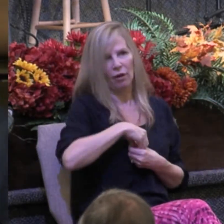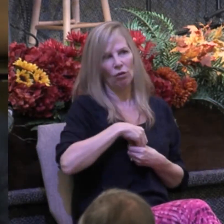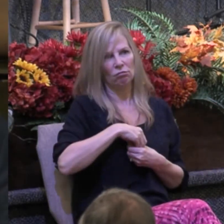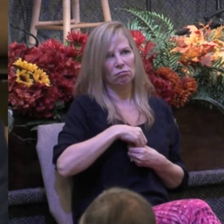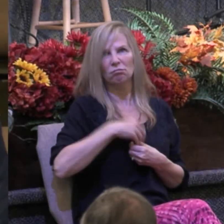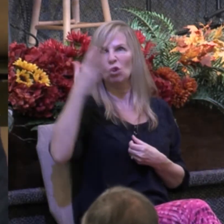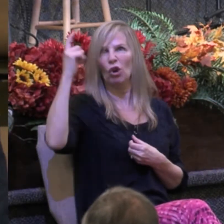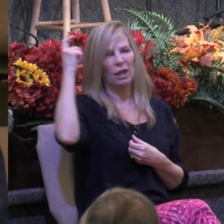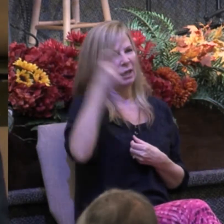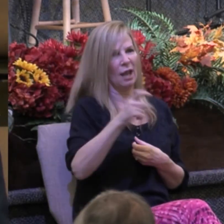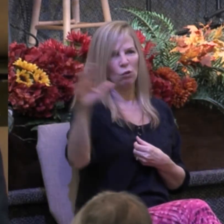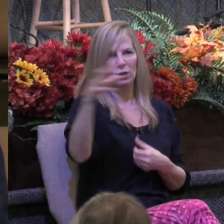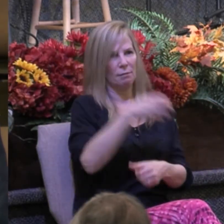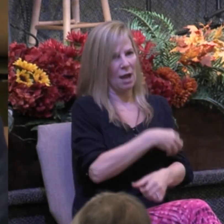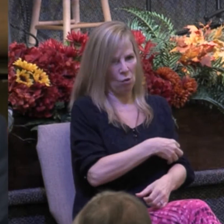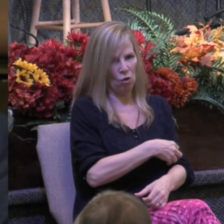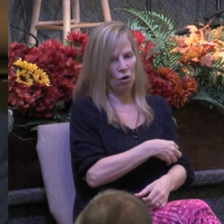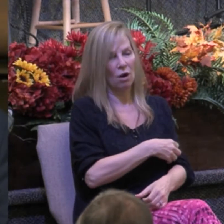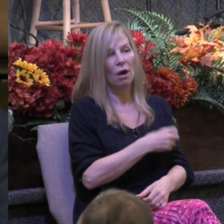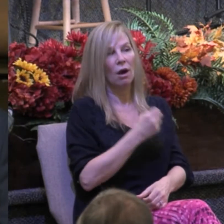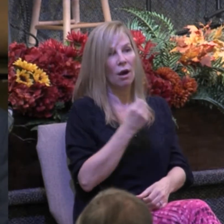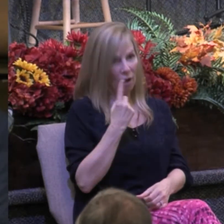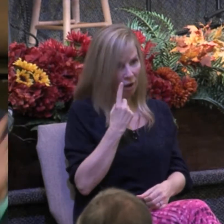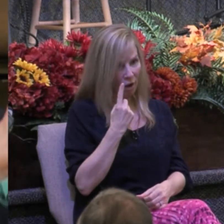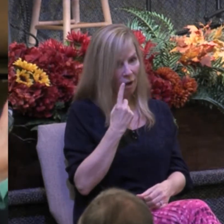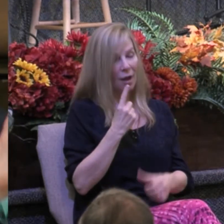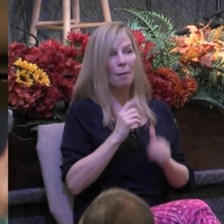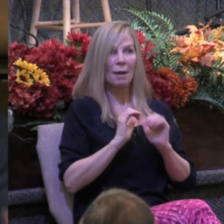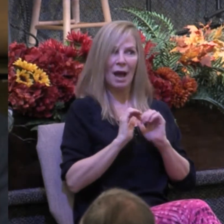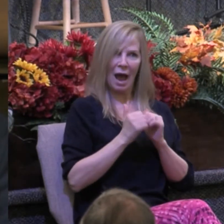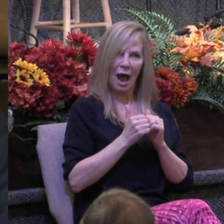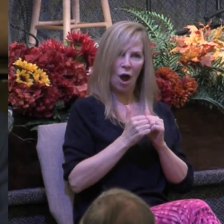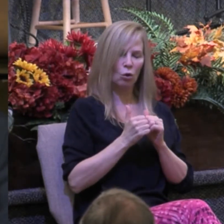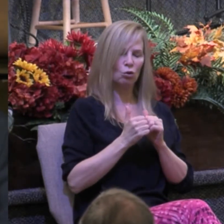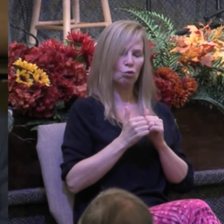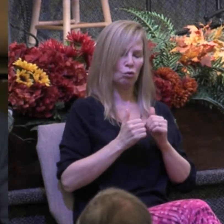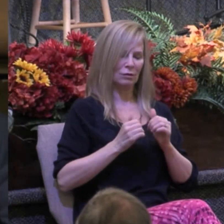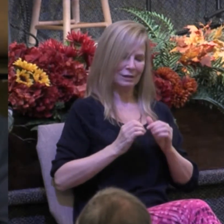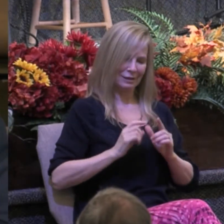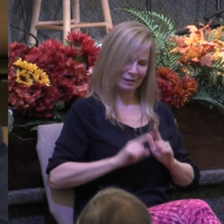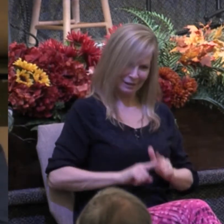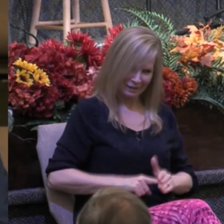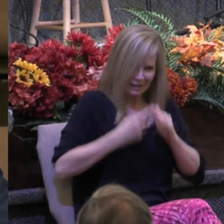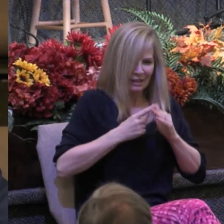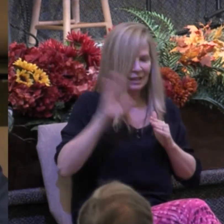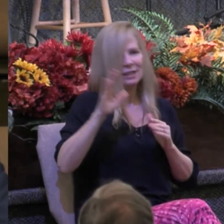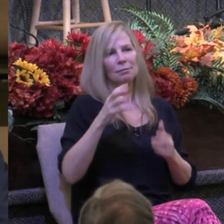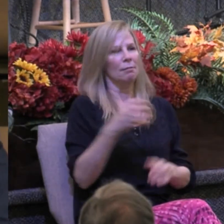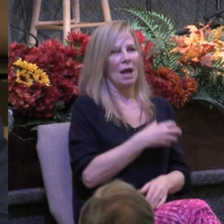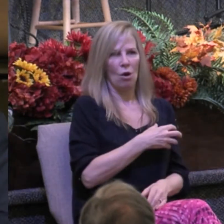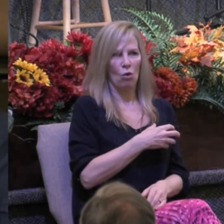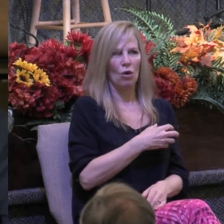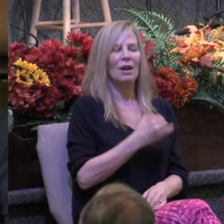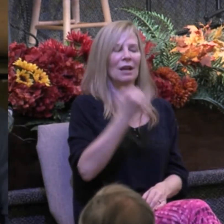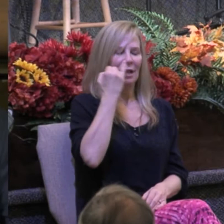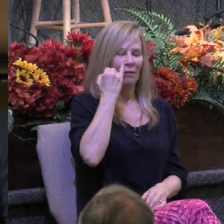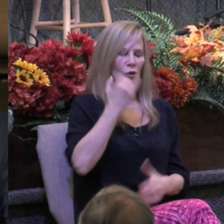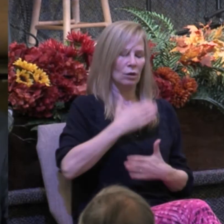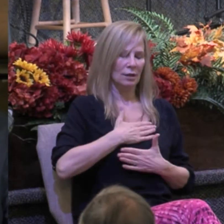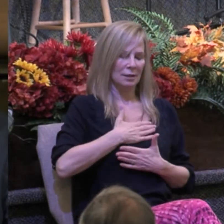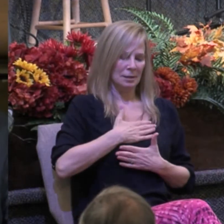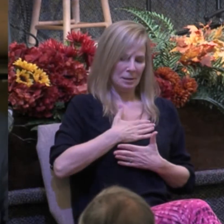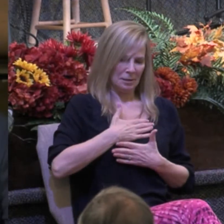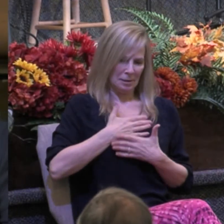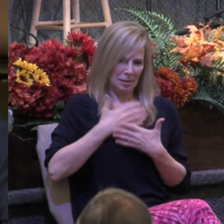you His power. But the way you release His power is when you yield control of